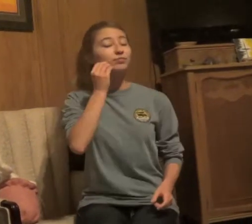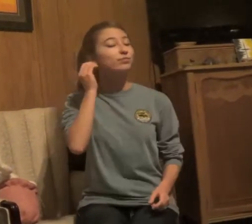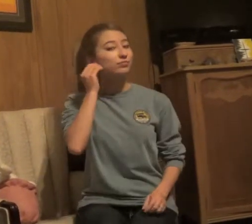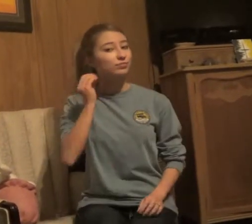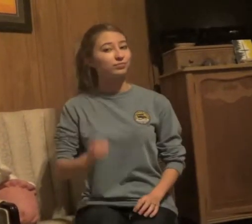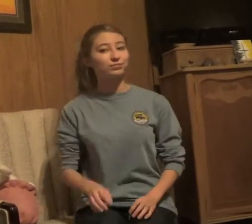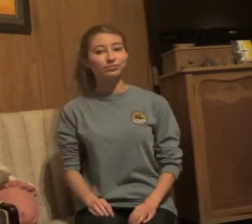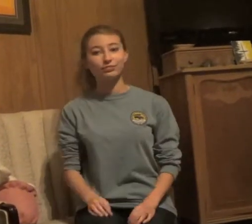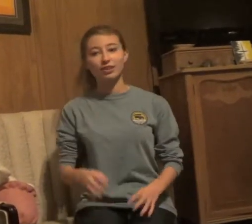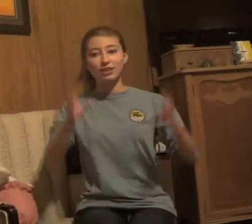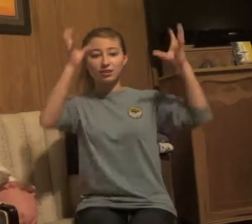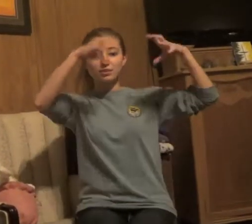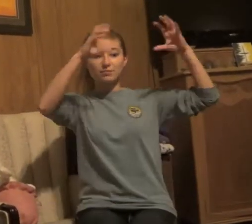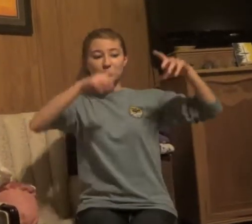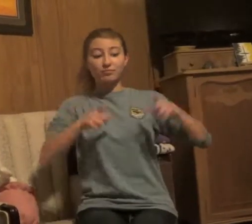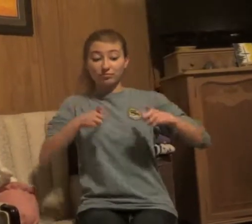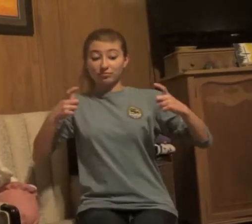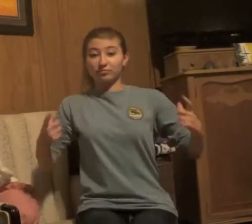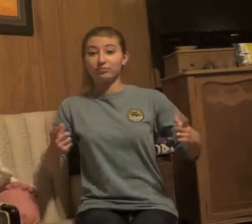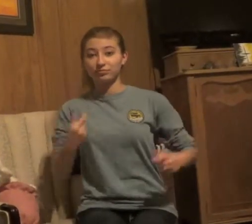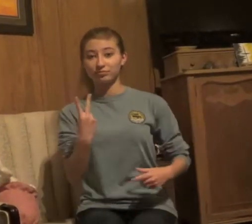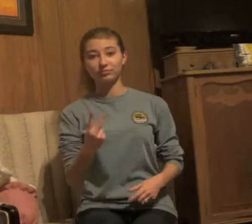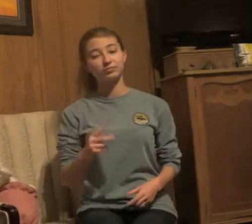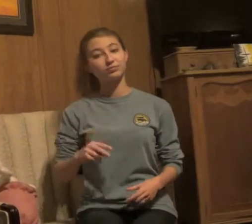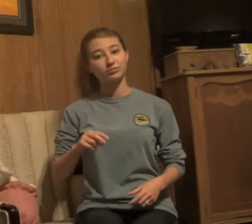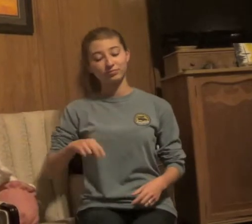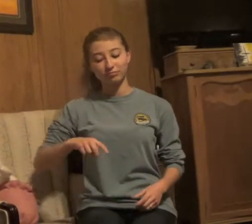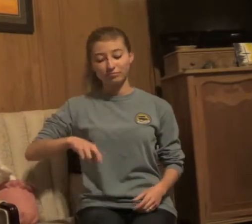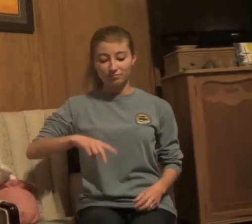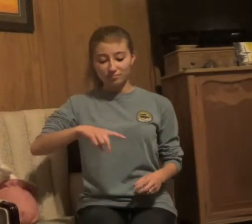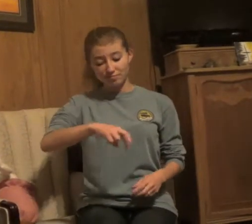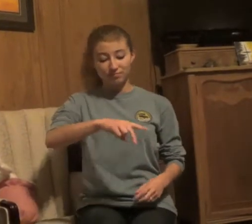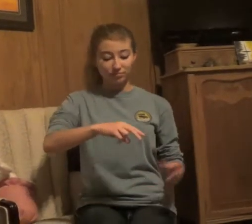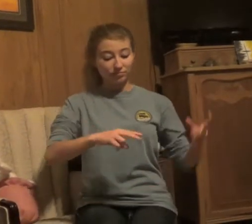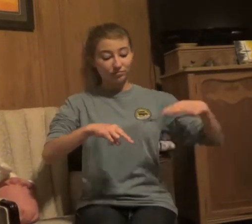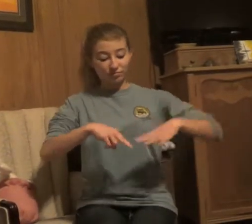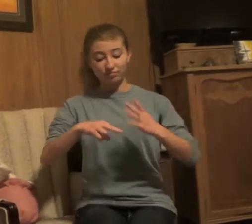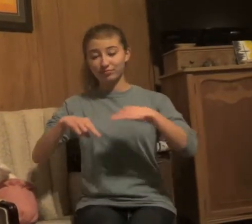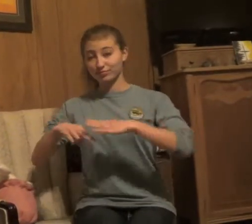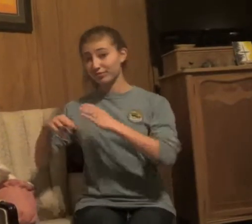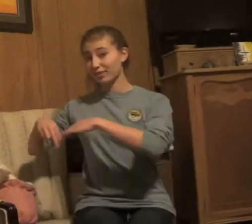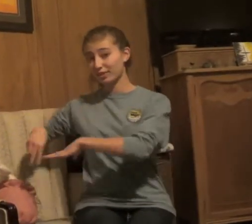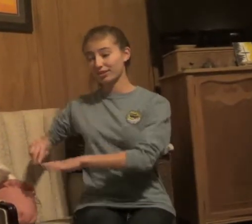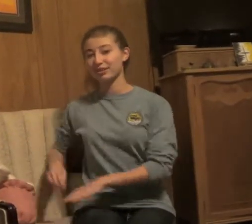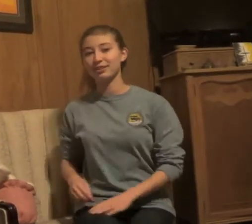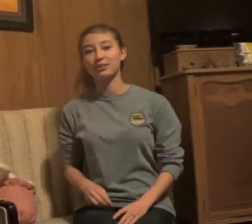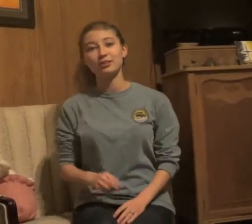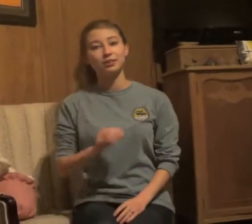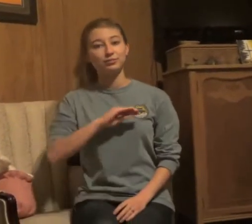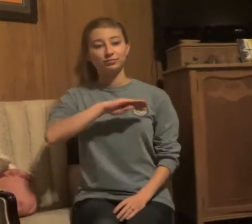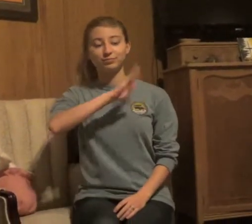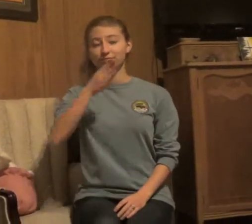It rained so much that two of the boys were swept away and never seen again.